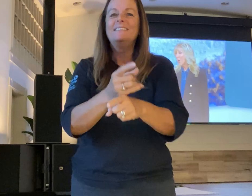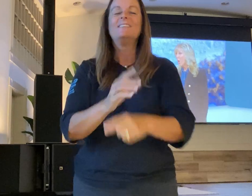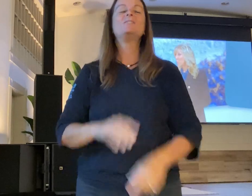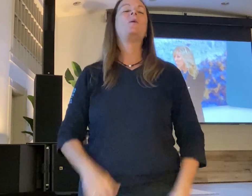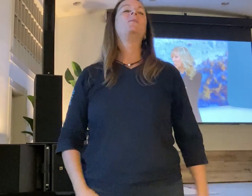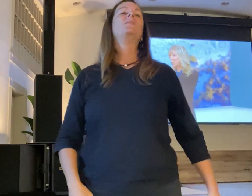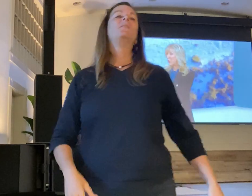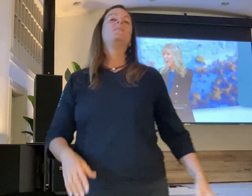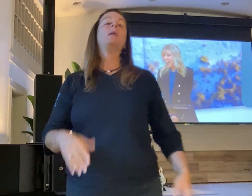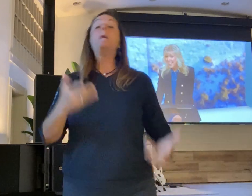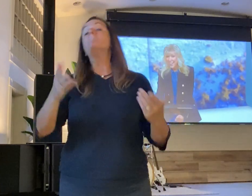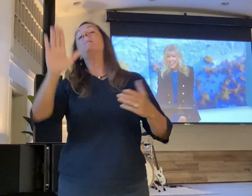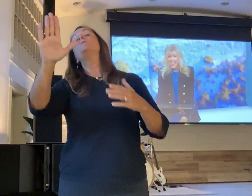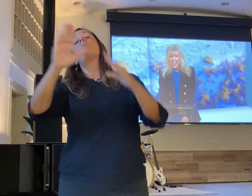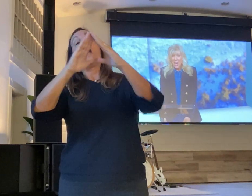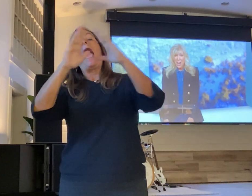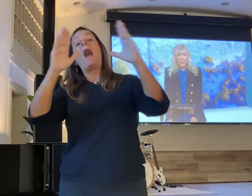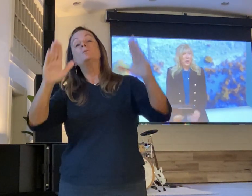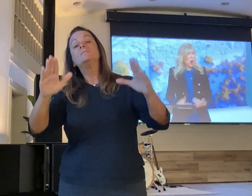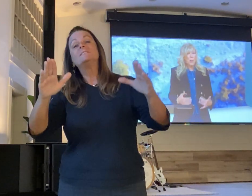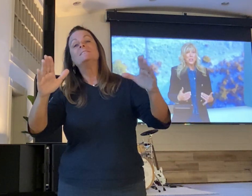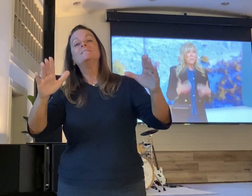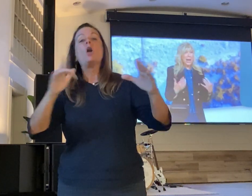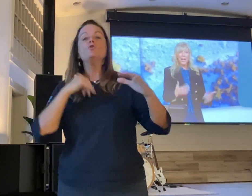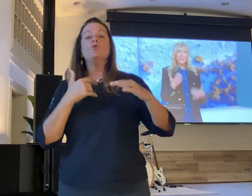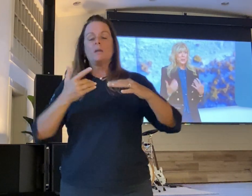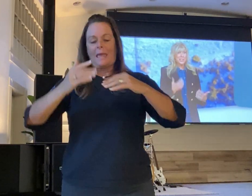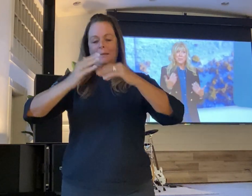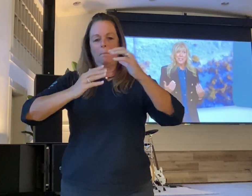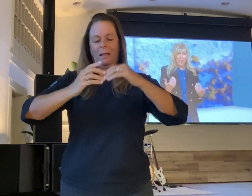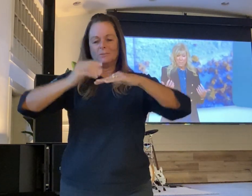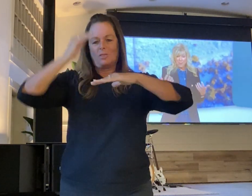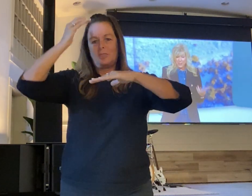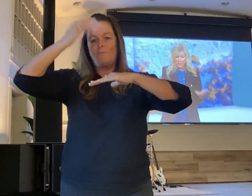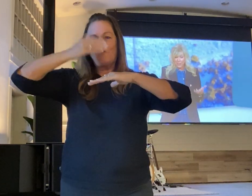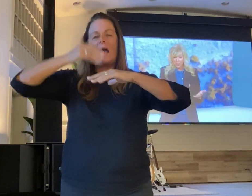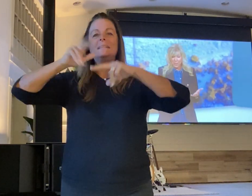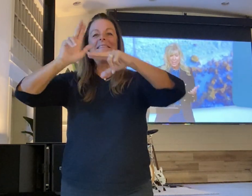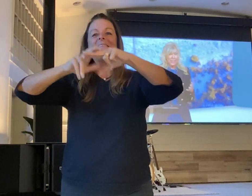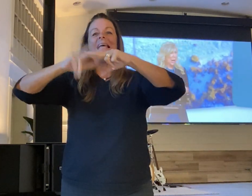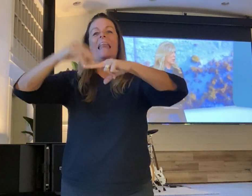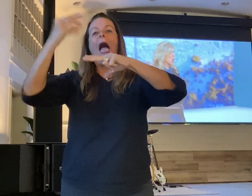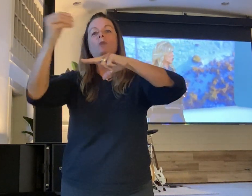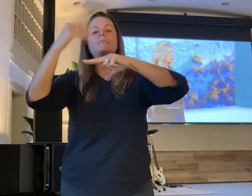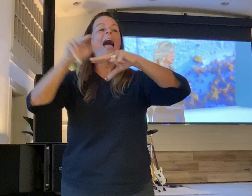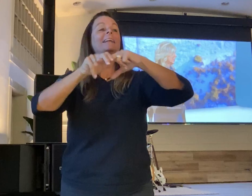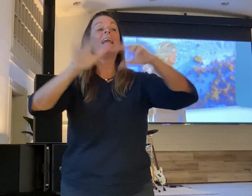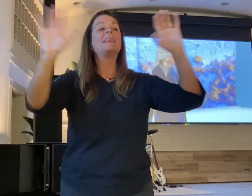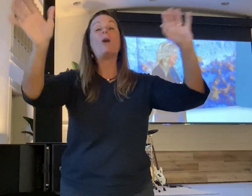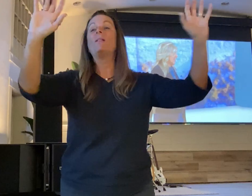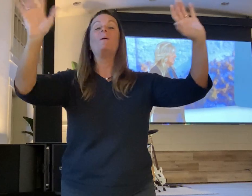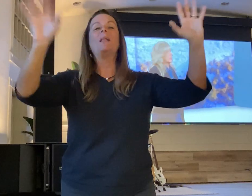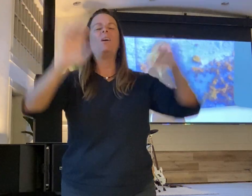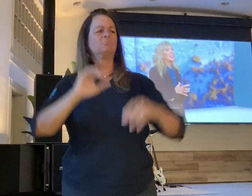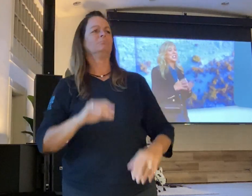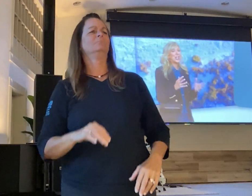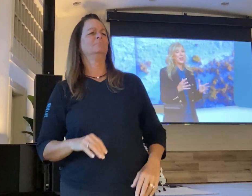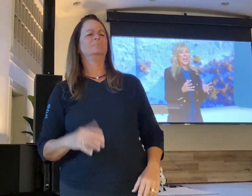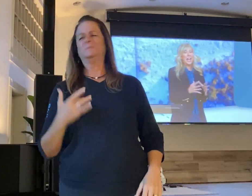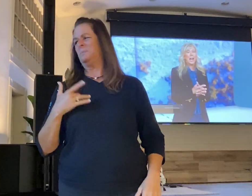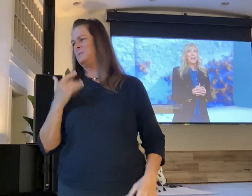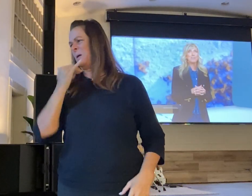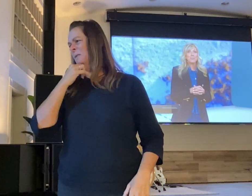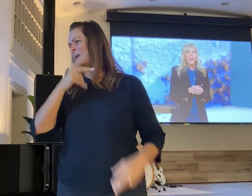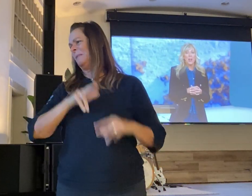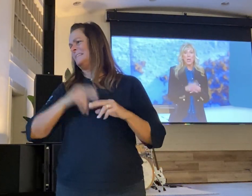on my house or move to Uganda? No, but you might have to do something that may feel a little bit countercultural. You know,